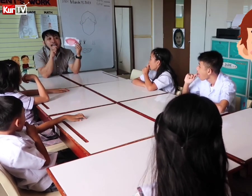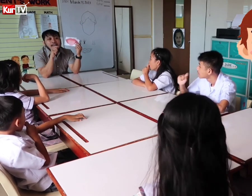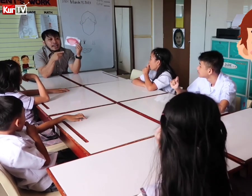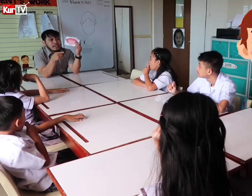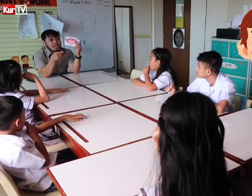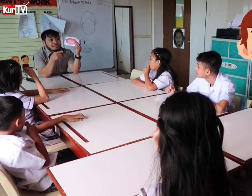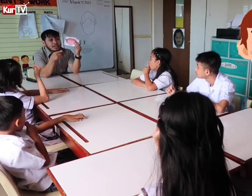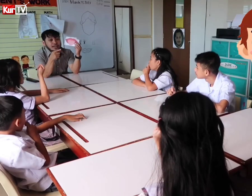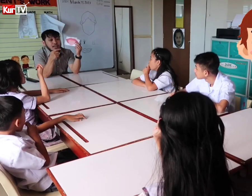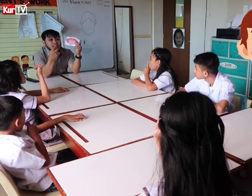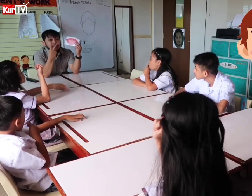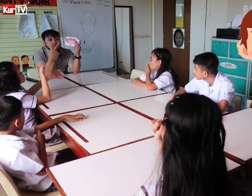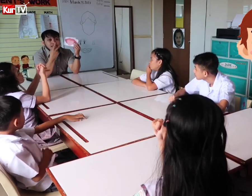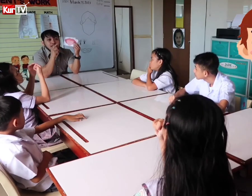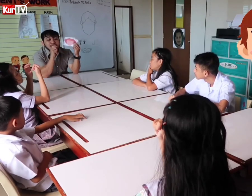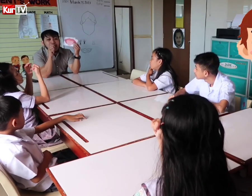Okay. Kirby. Let me see your tongue.